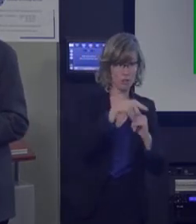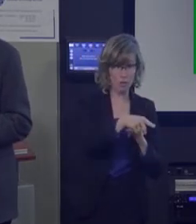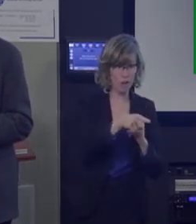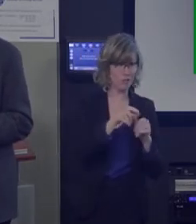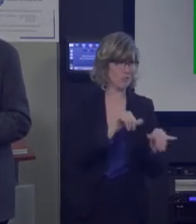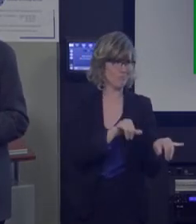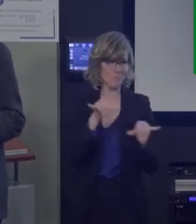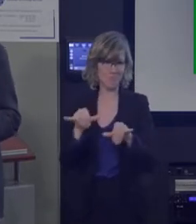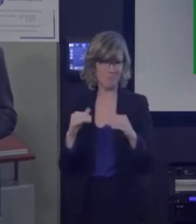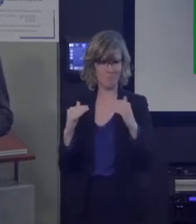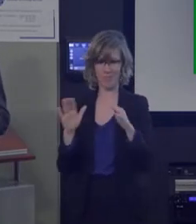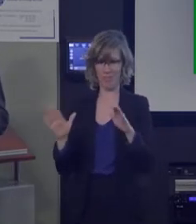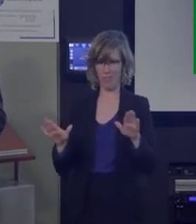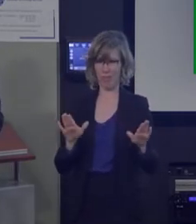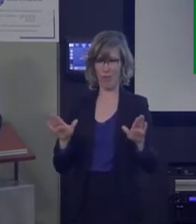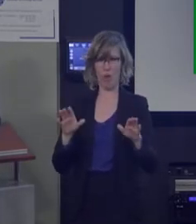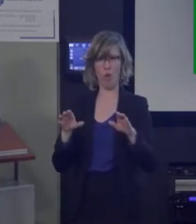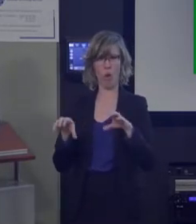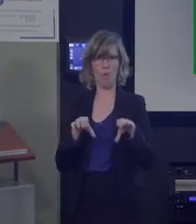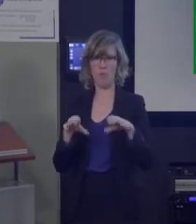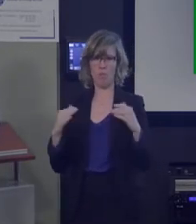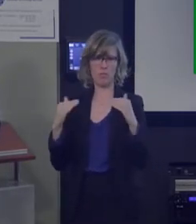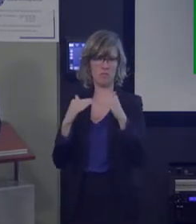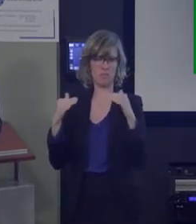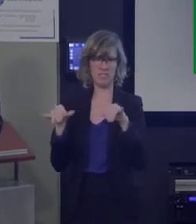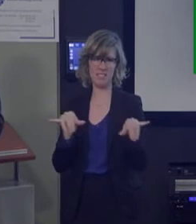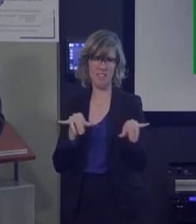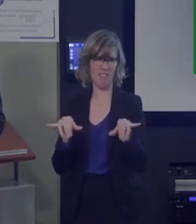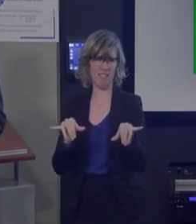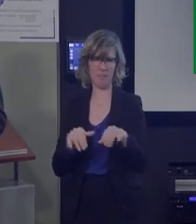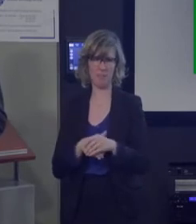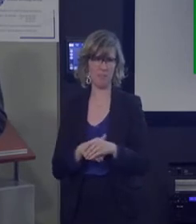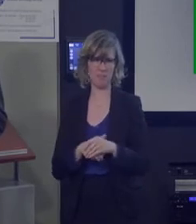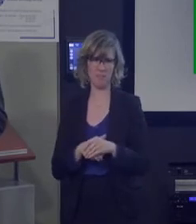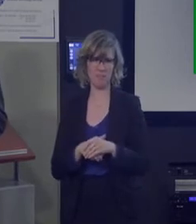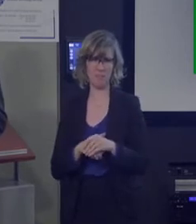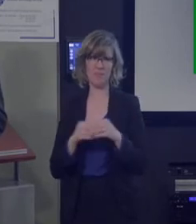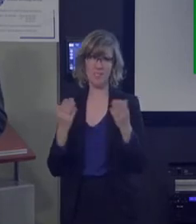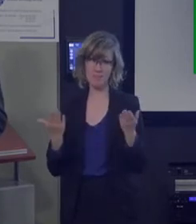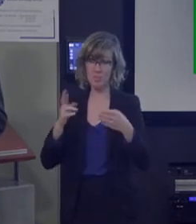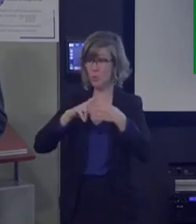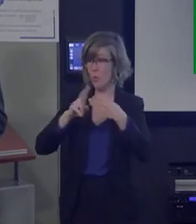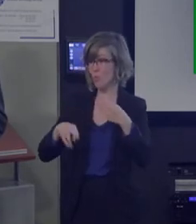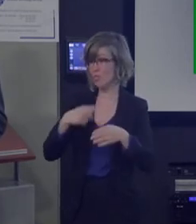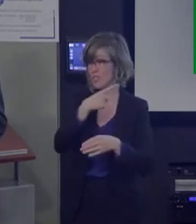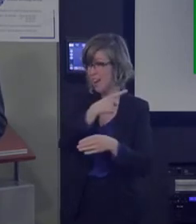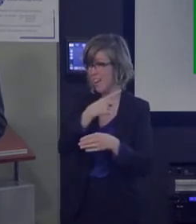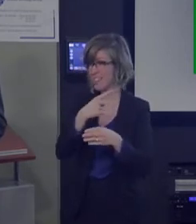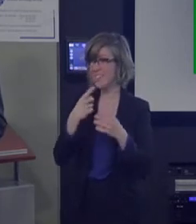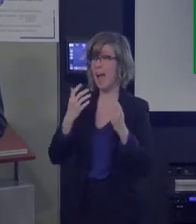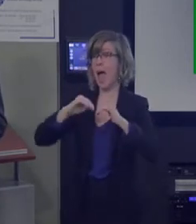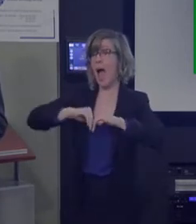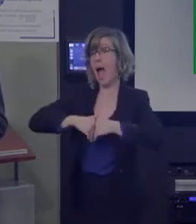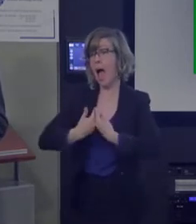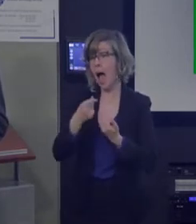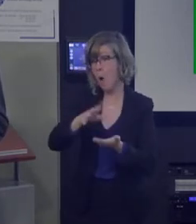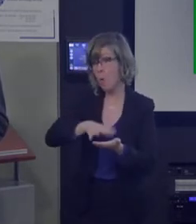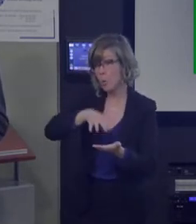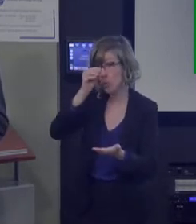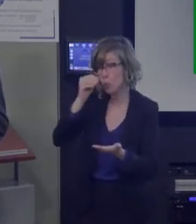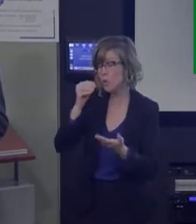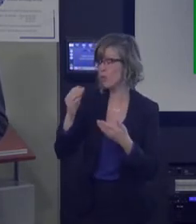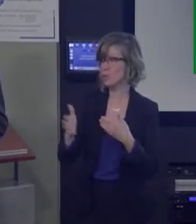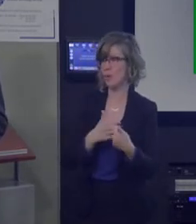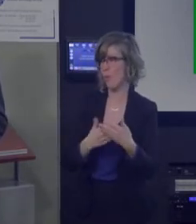discovery. This result in this domain shows it doesn't matter how you learn something. What matters